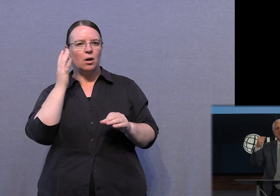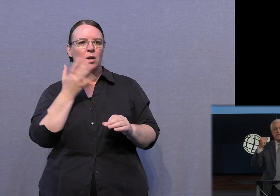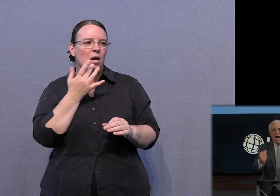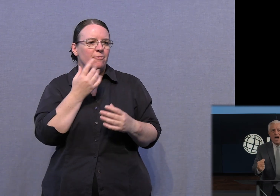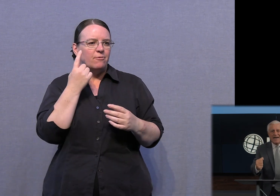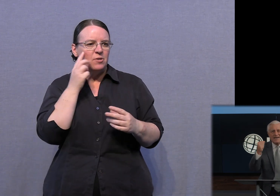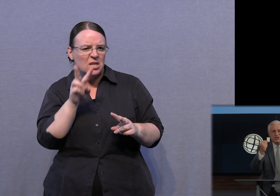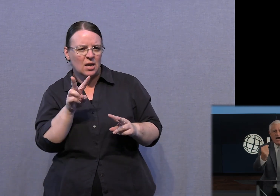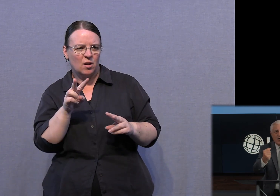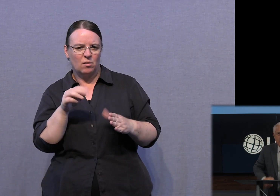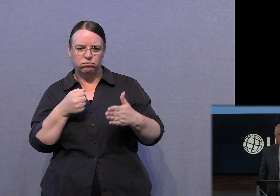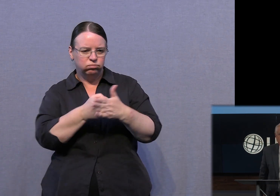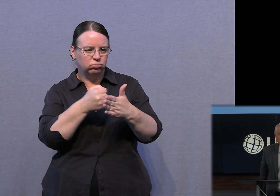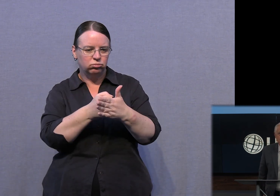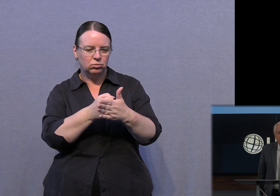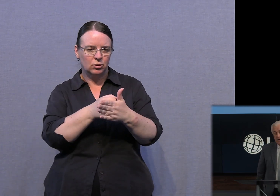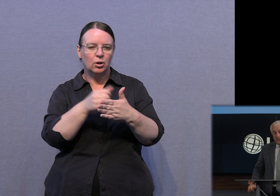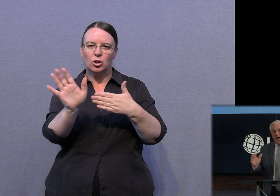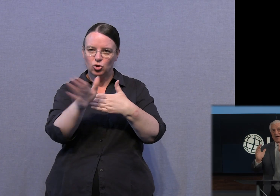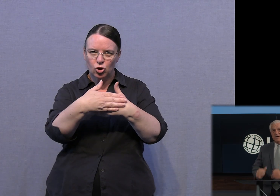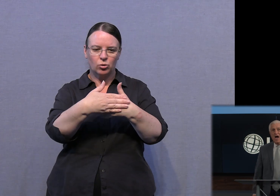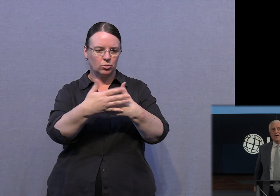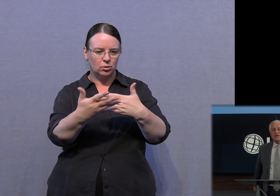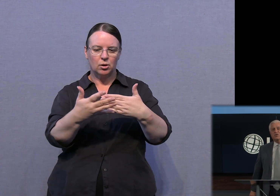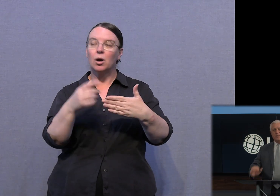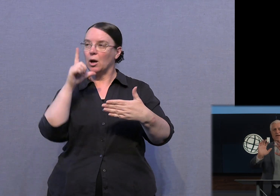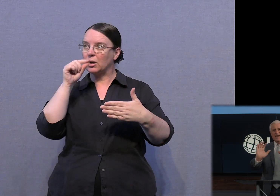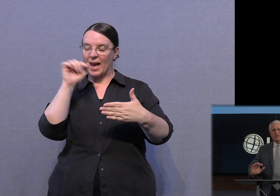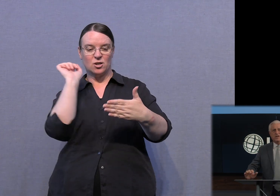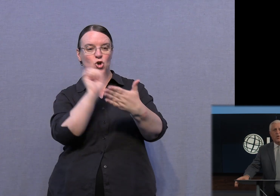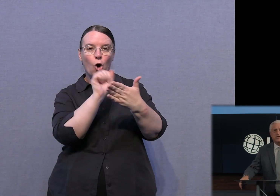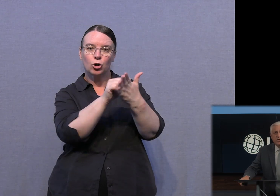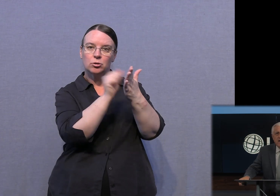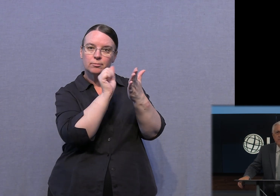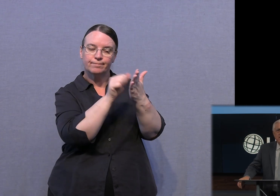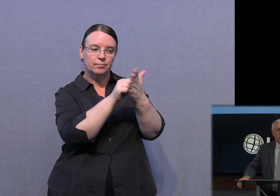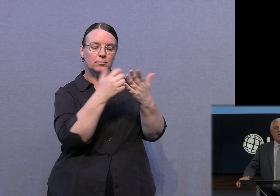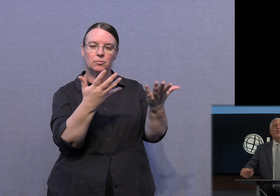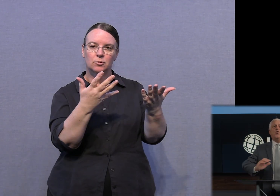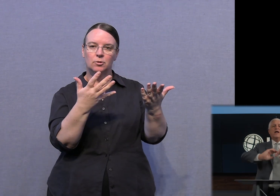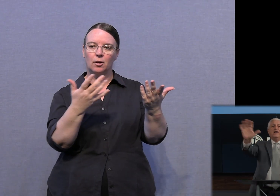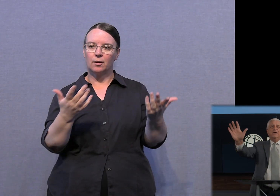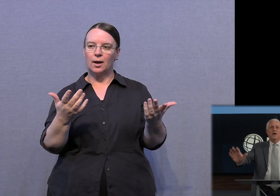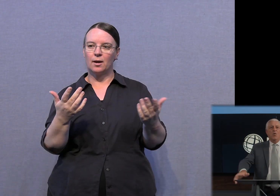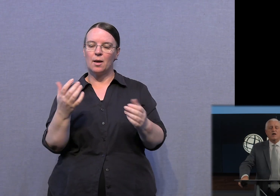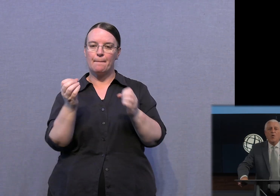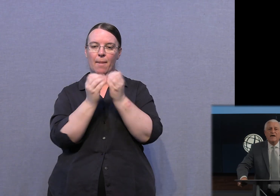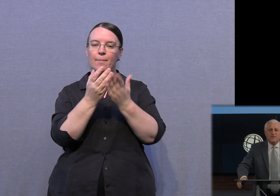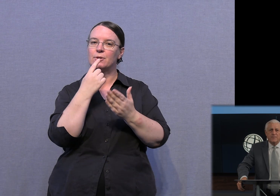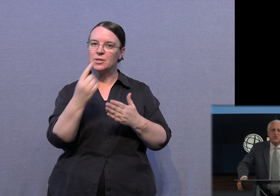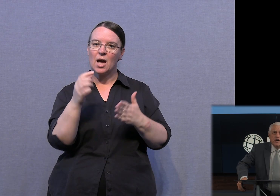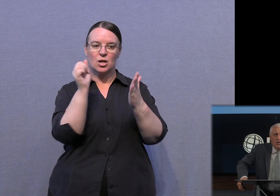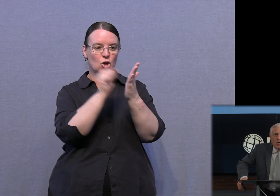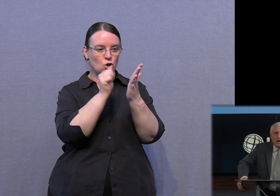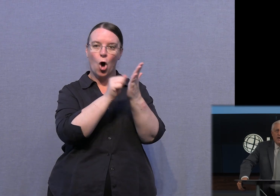Lord says, knock and it shall be open. If you have to knock, there's an implication the door is shut. So don't quickly walk away